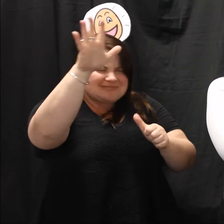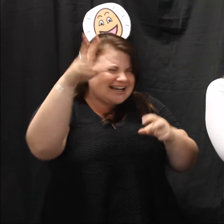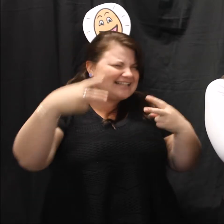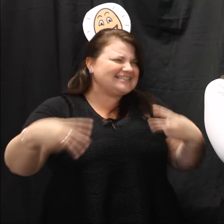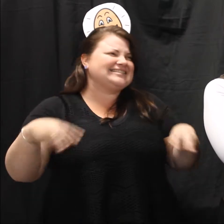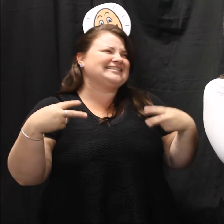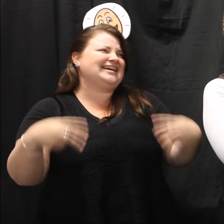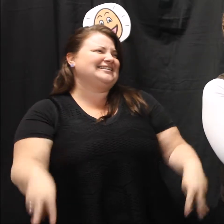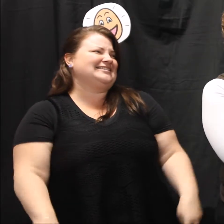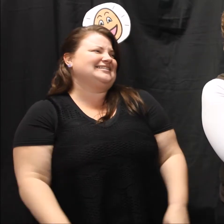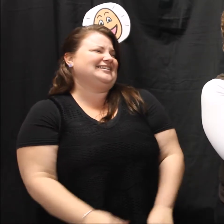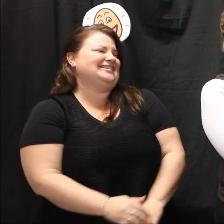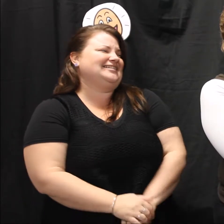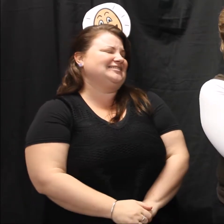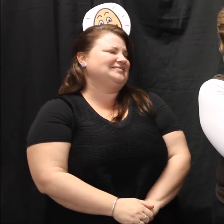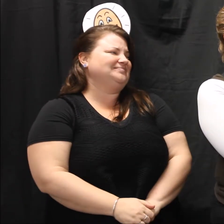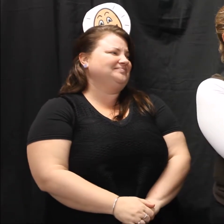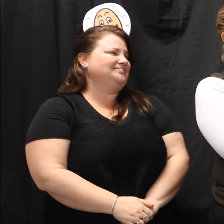ever seen."